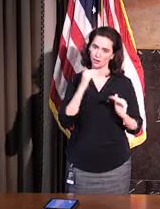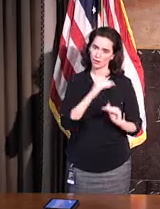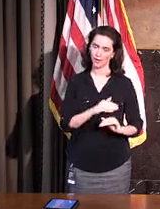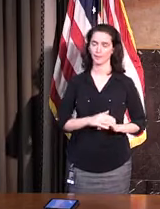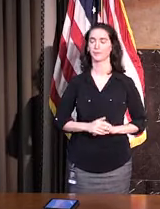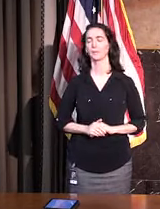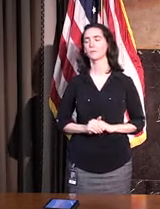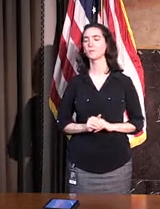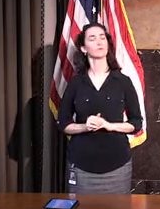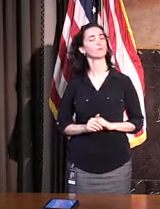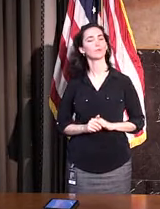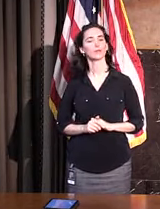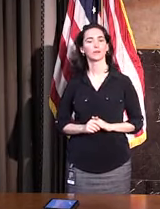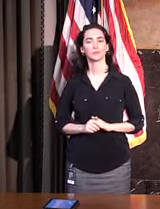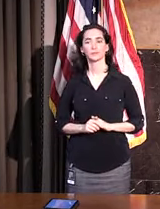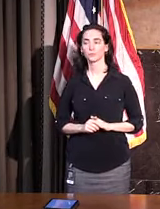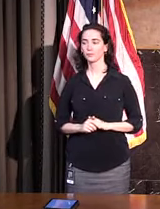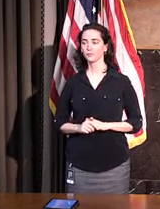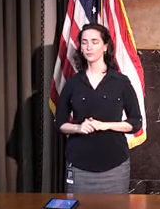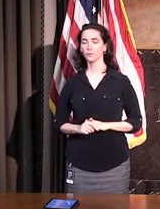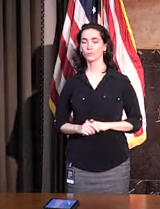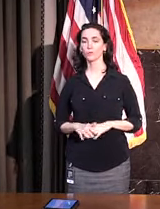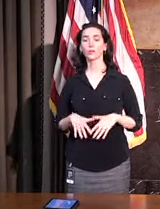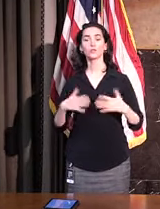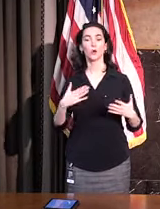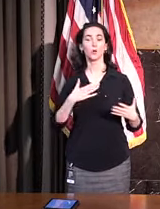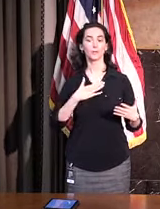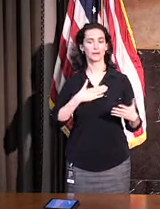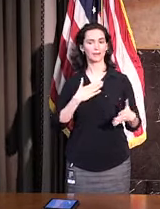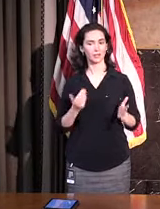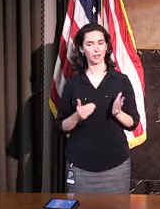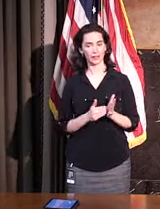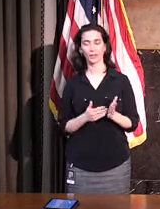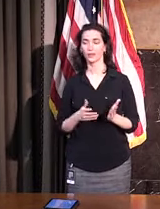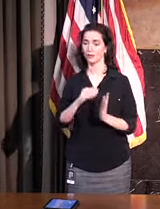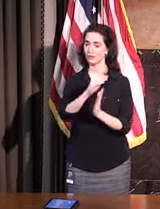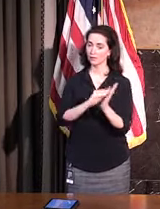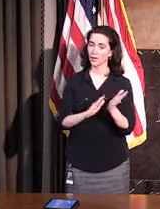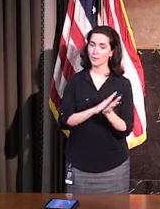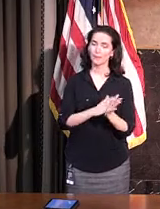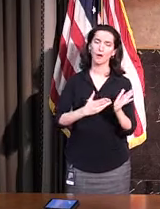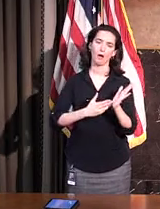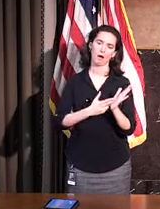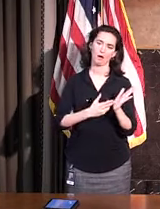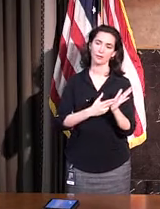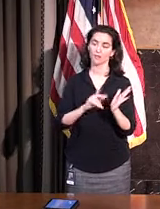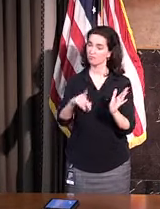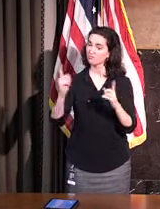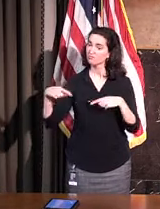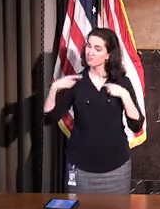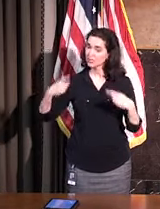be available to them otherwise. So asking people to be honest, obviously, as we have been throughout.